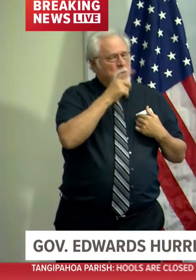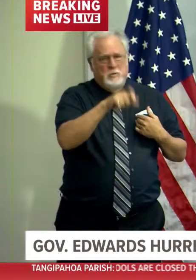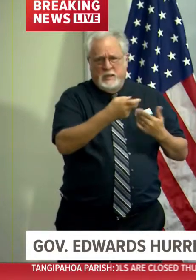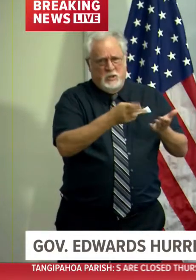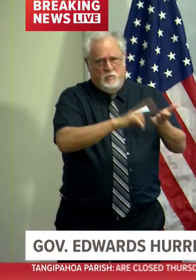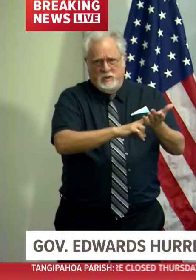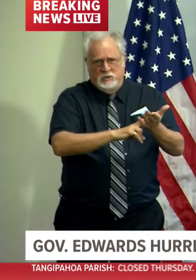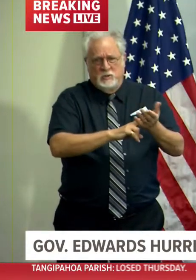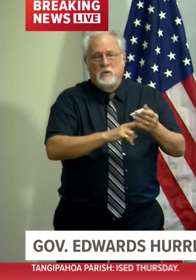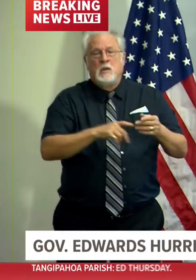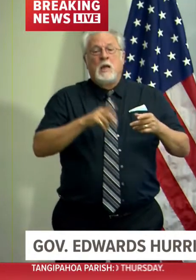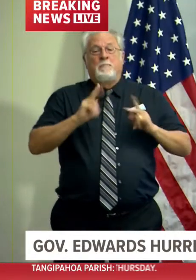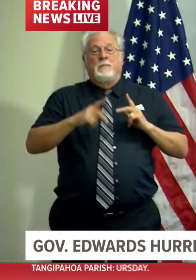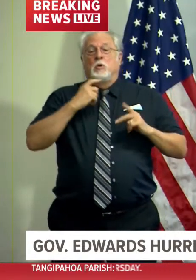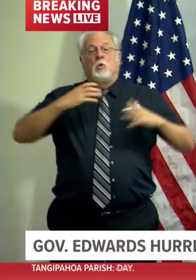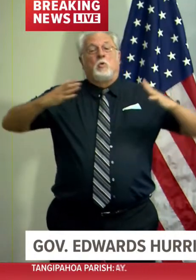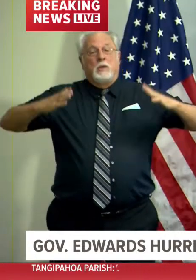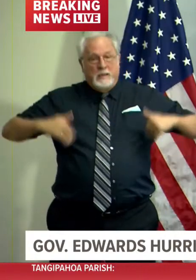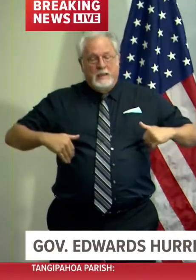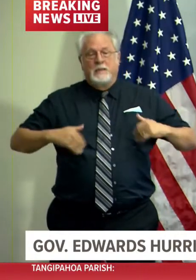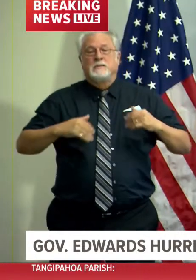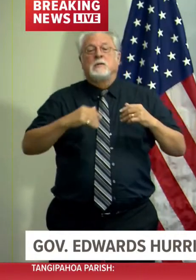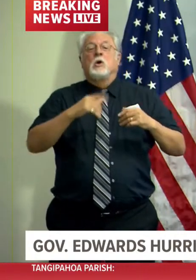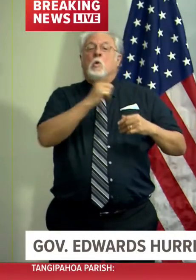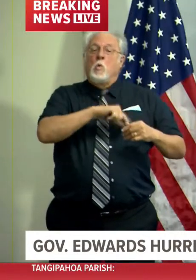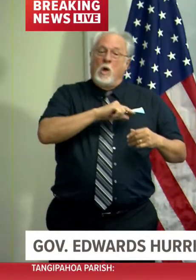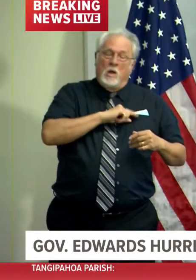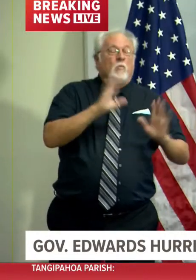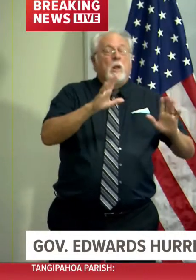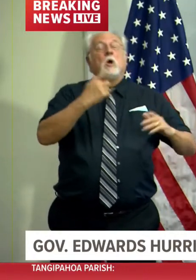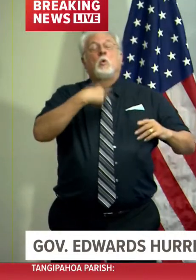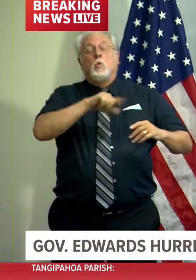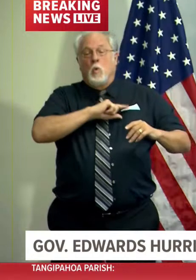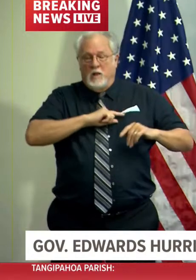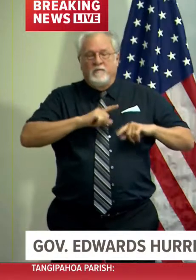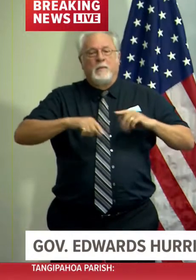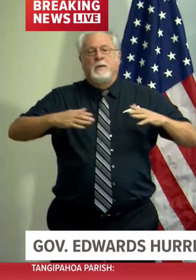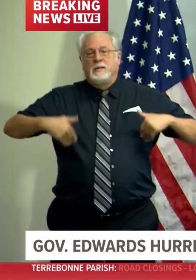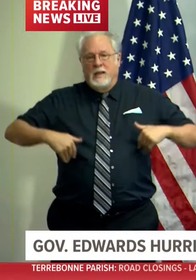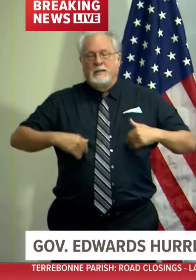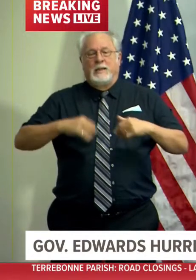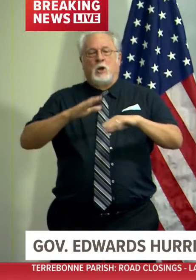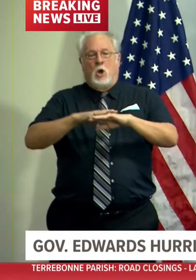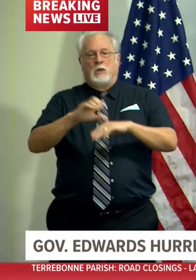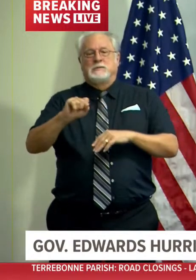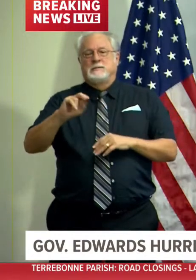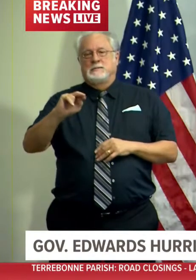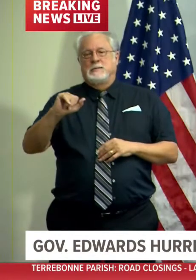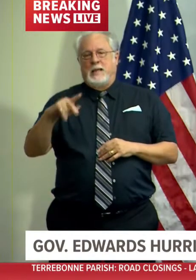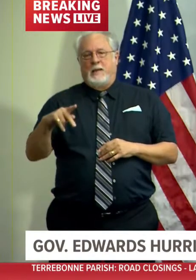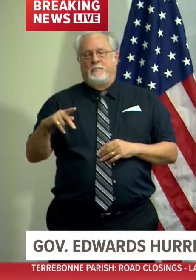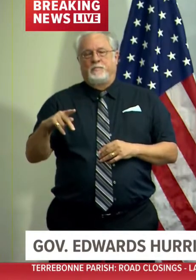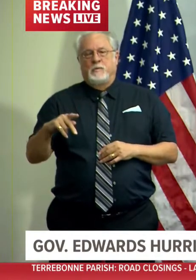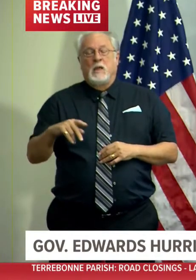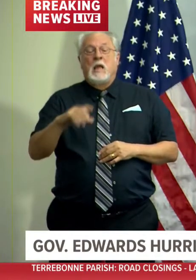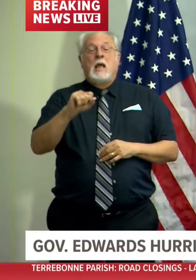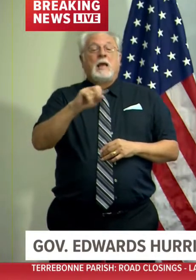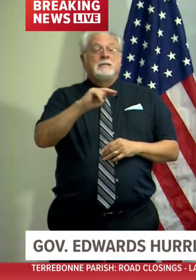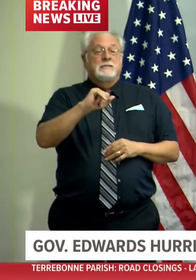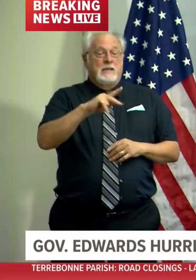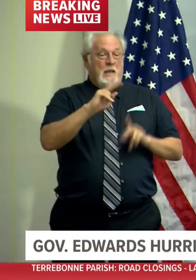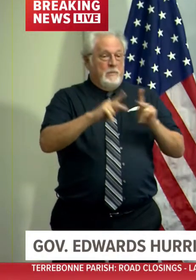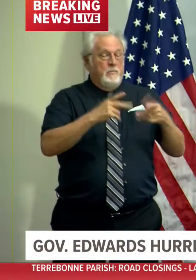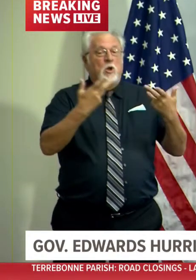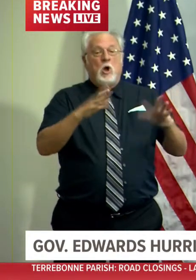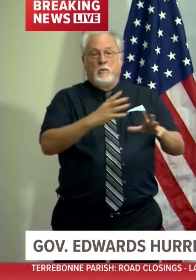register. These are for individuals who might qualify who are not already on SNAP. SNAP recipients are